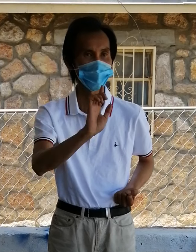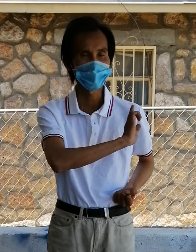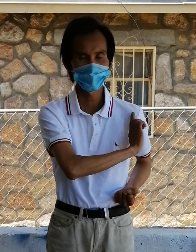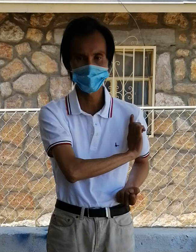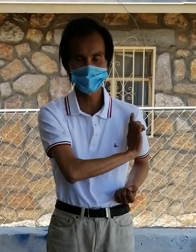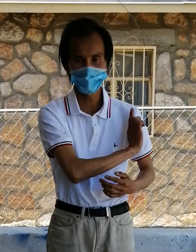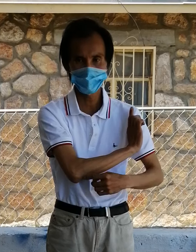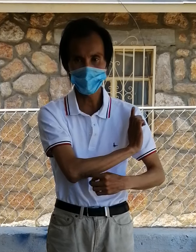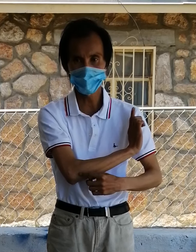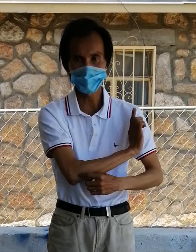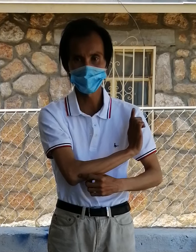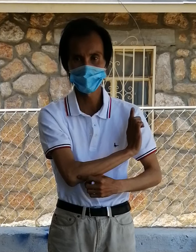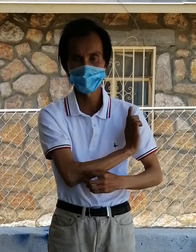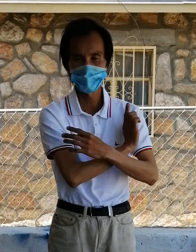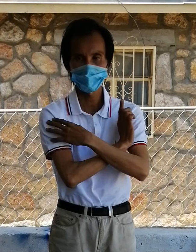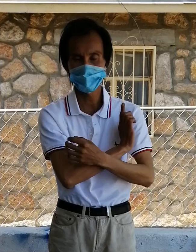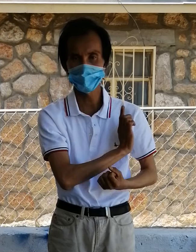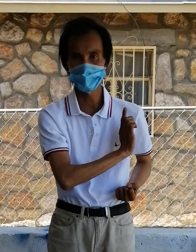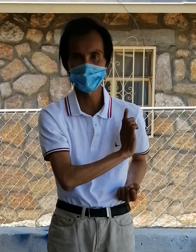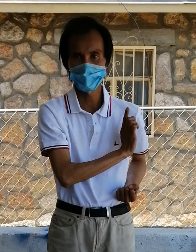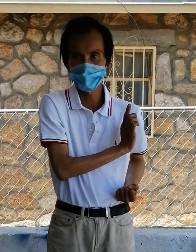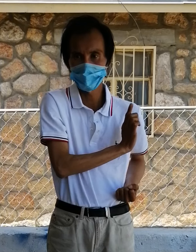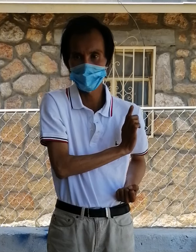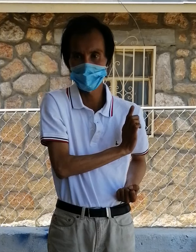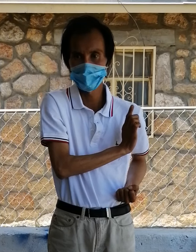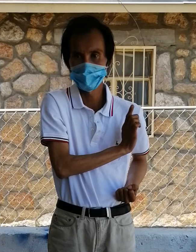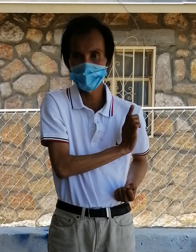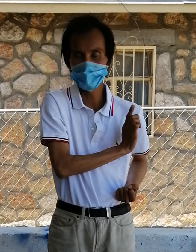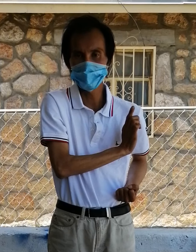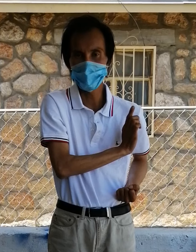Three. Elbow. Shoulder. This bed.